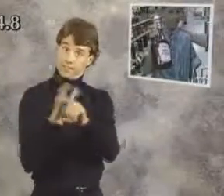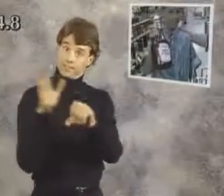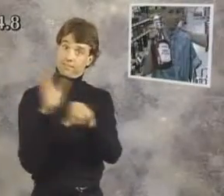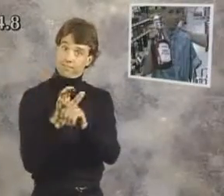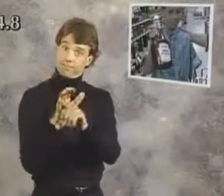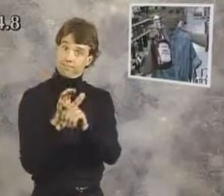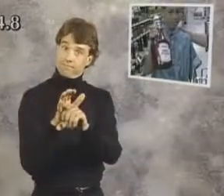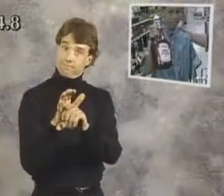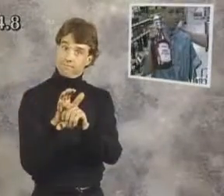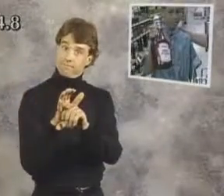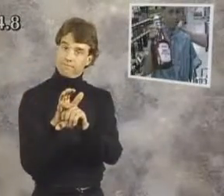Ketchup.